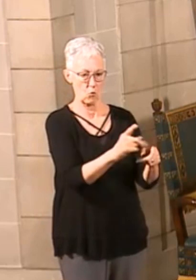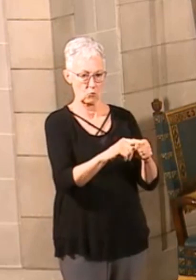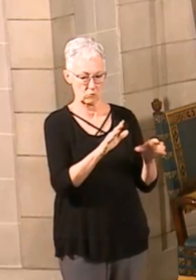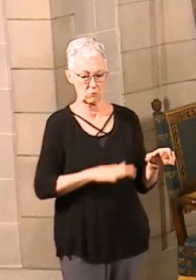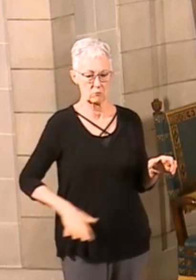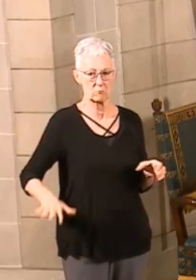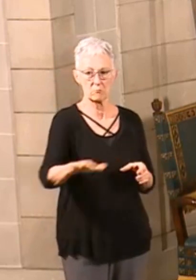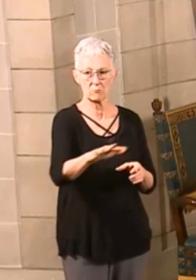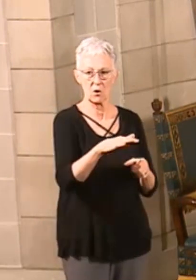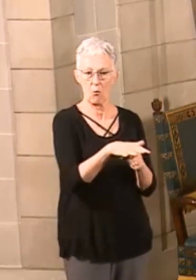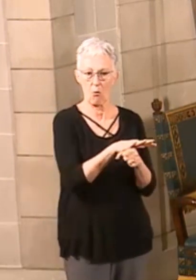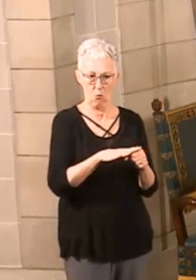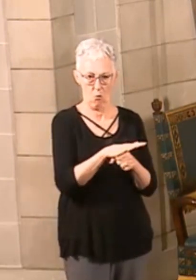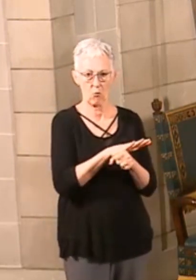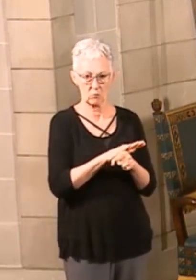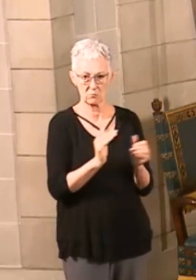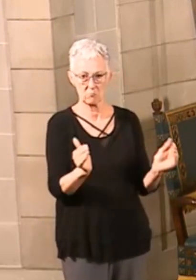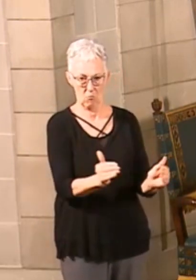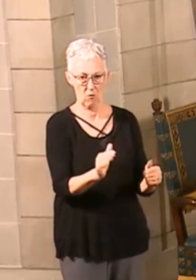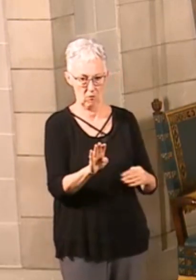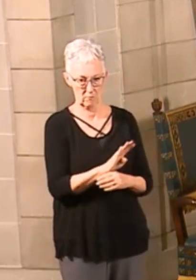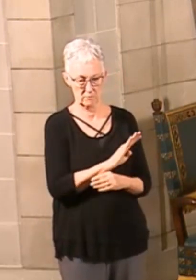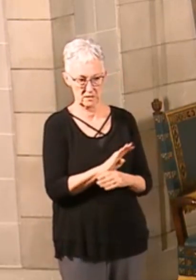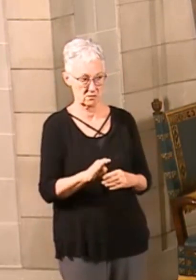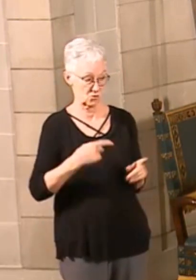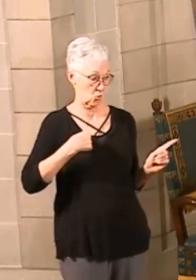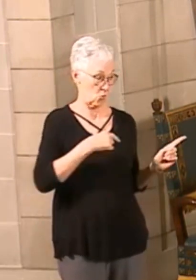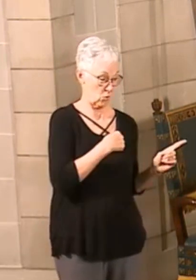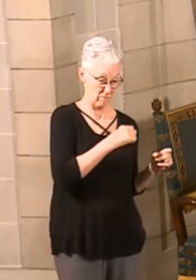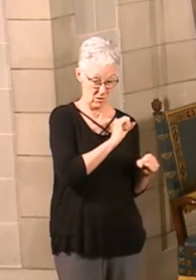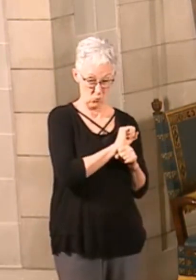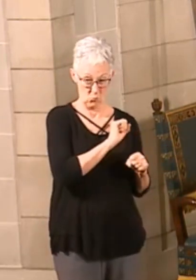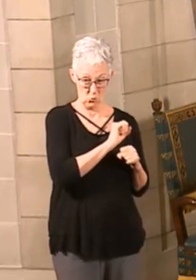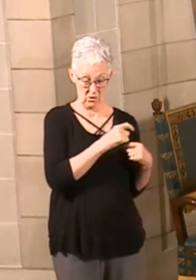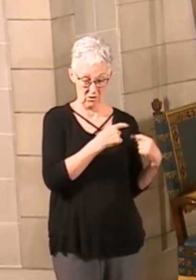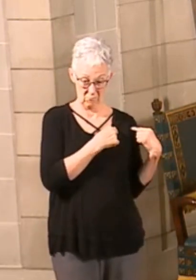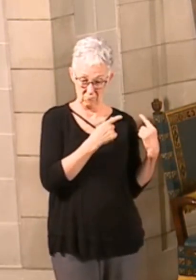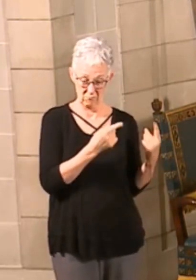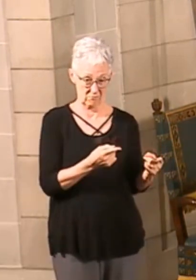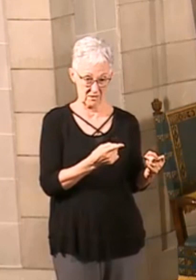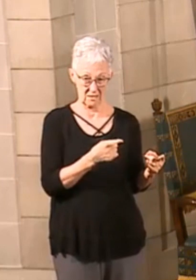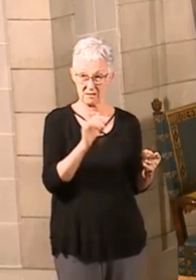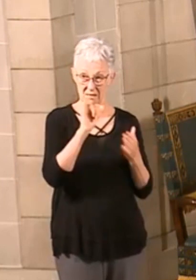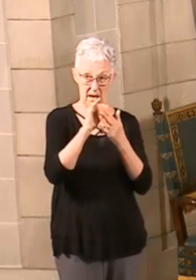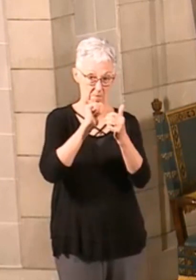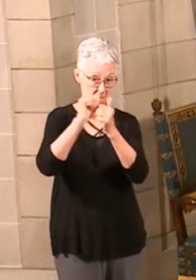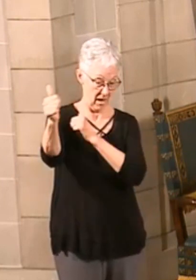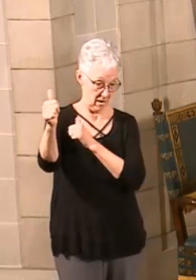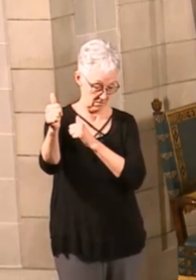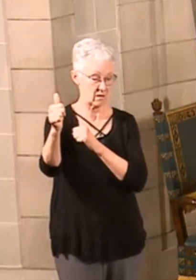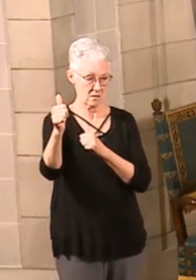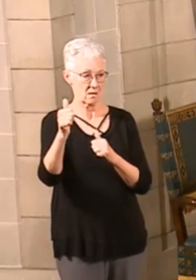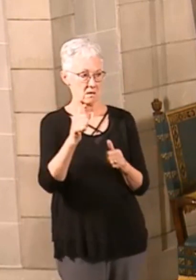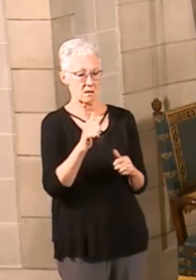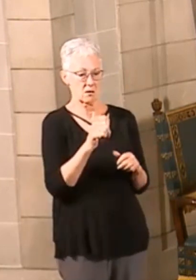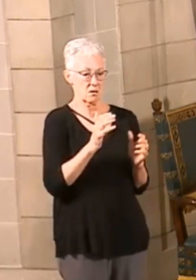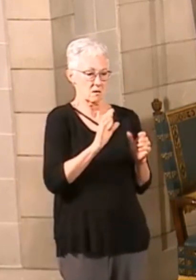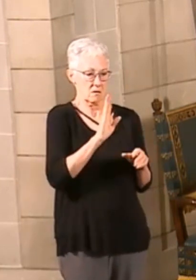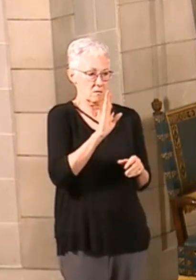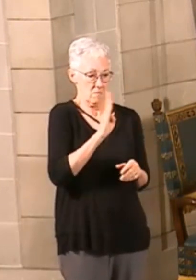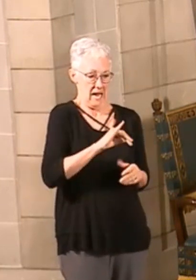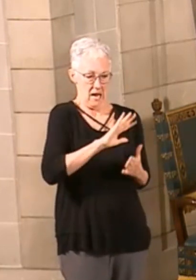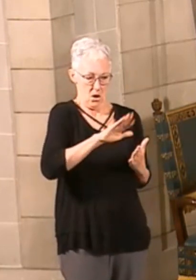to process applications to provide the funding to continue to keep people on the payroll through the